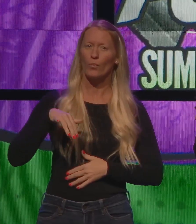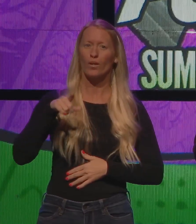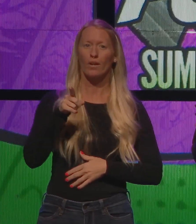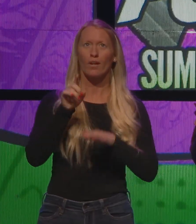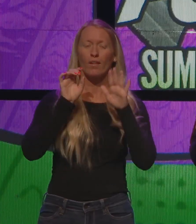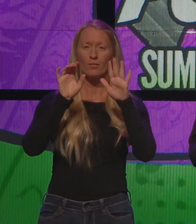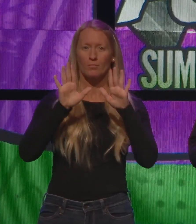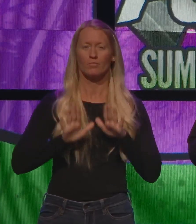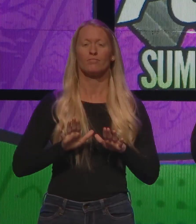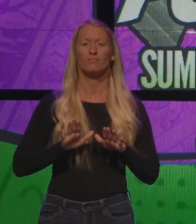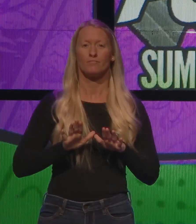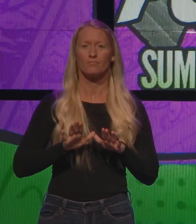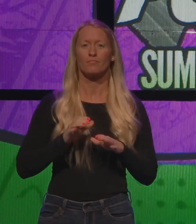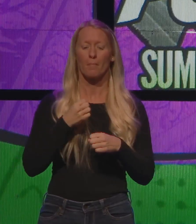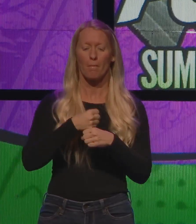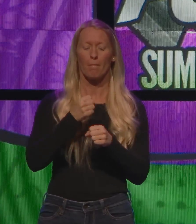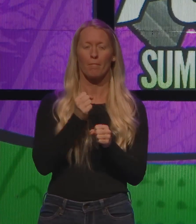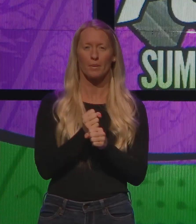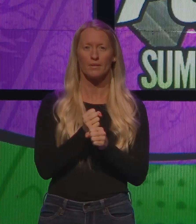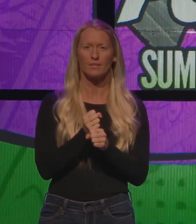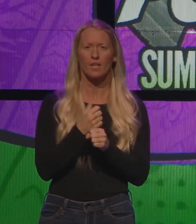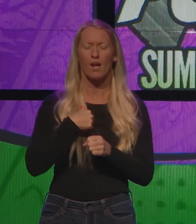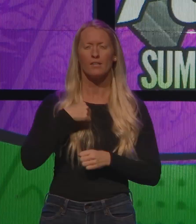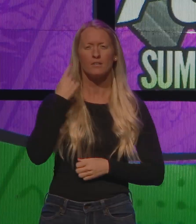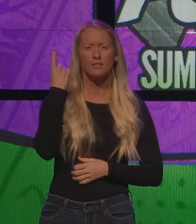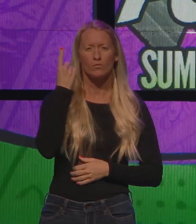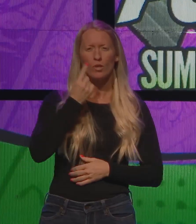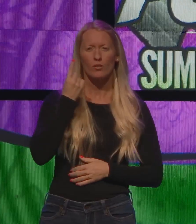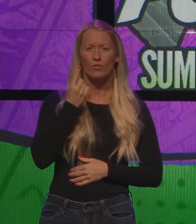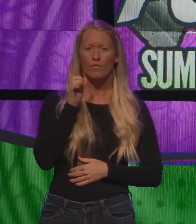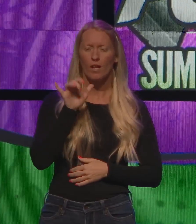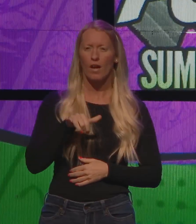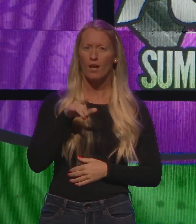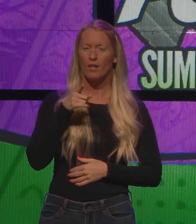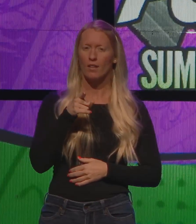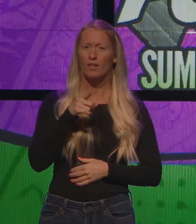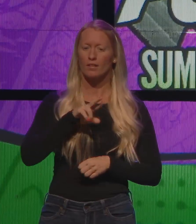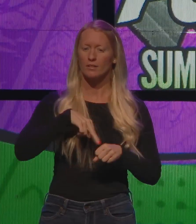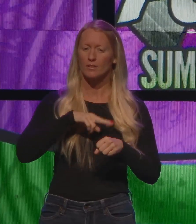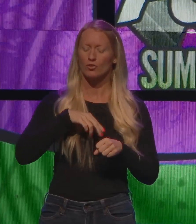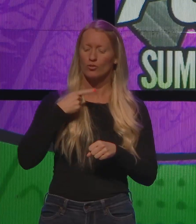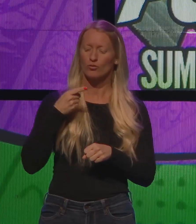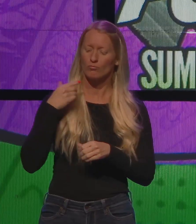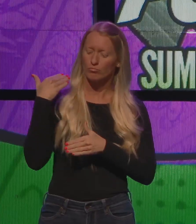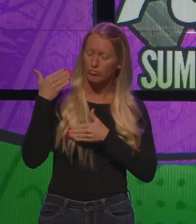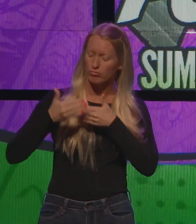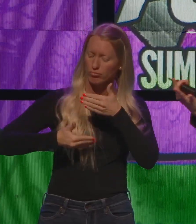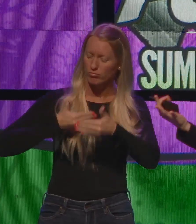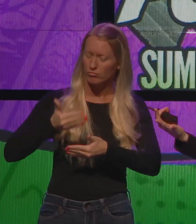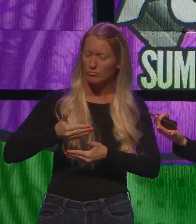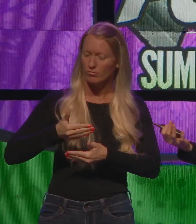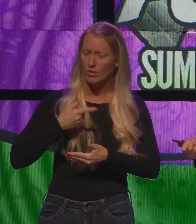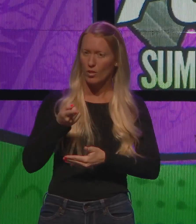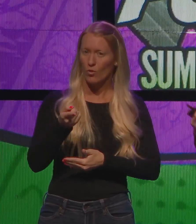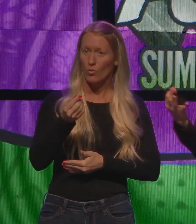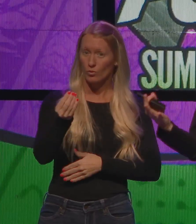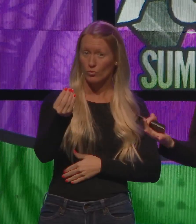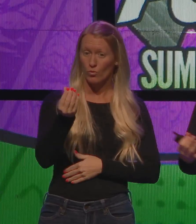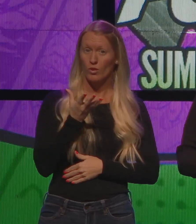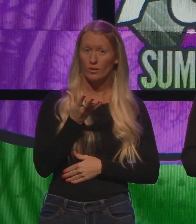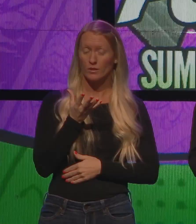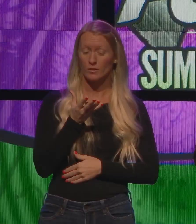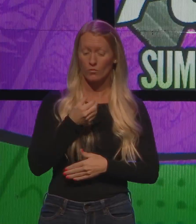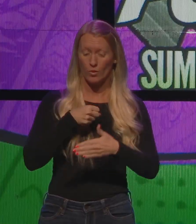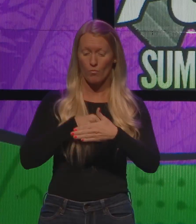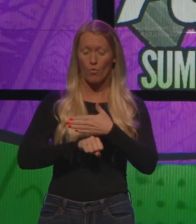I just imagine what would happen if that's just the nature of the things that we were told from the moment that we were born. I'm sure maybe some of you were told, right? We